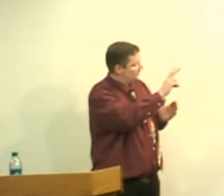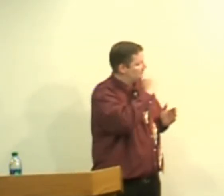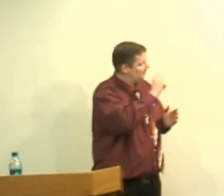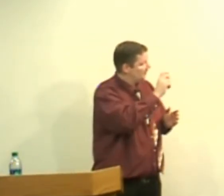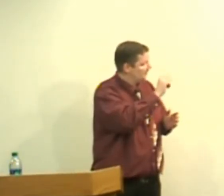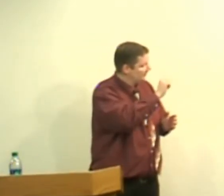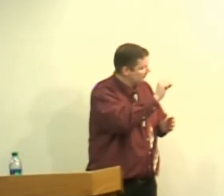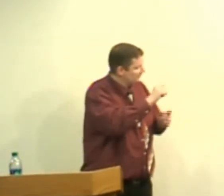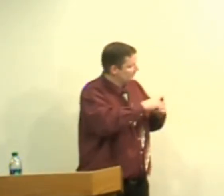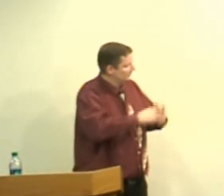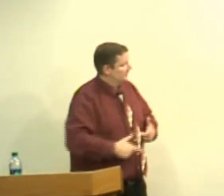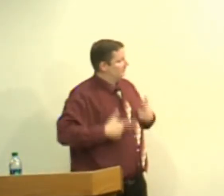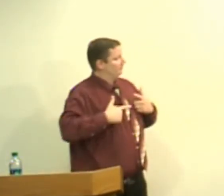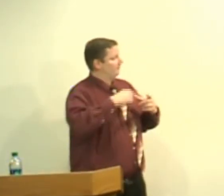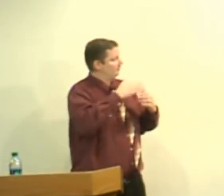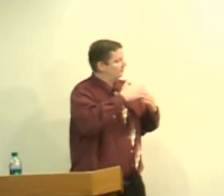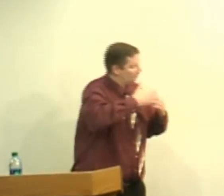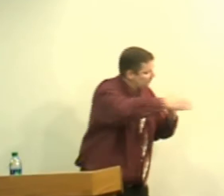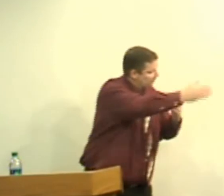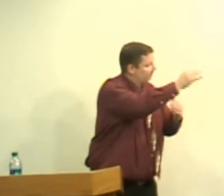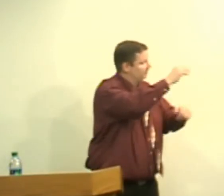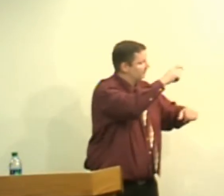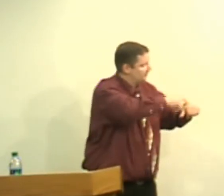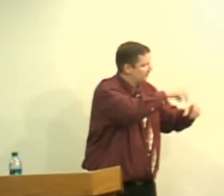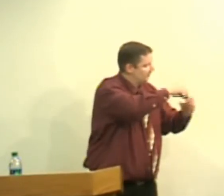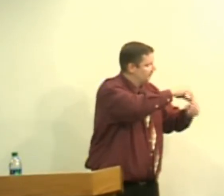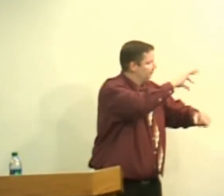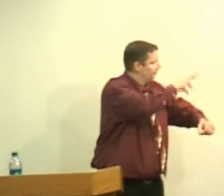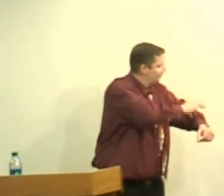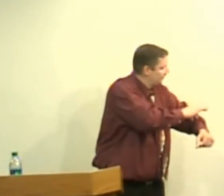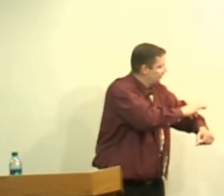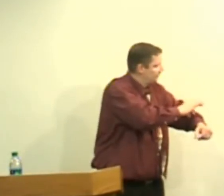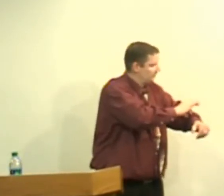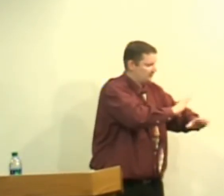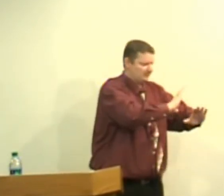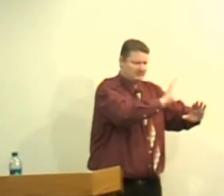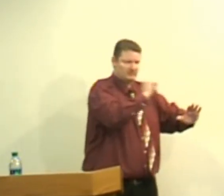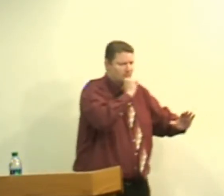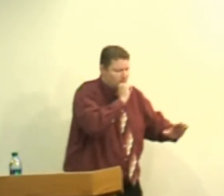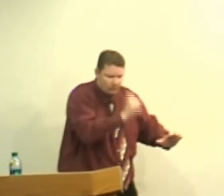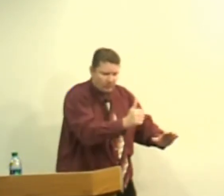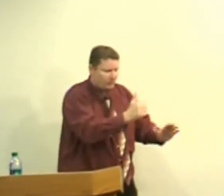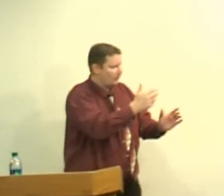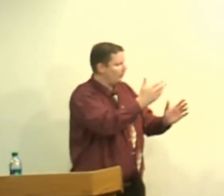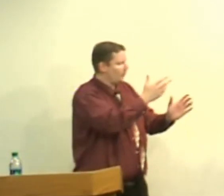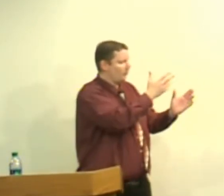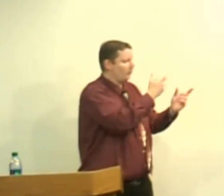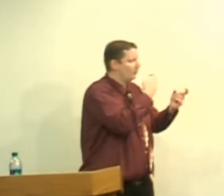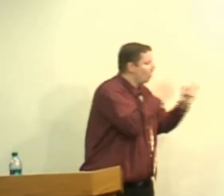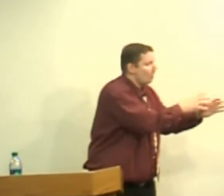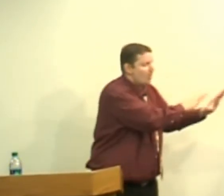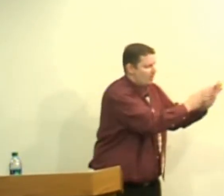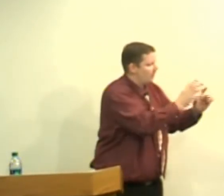there is a conflict in your life. In 1 Peter 4, 2, it says, so as to live the rest of the time in flesh,